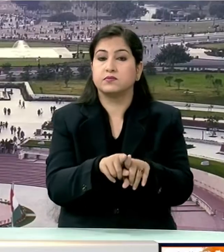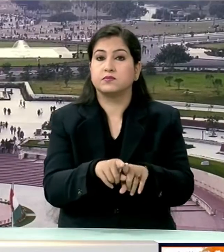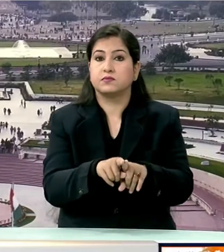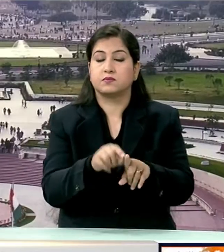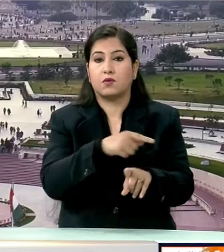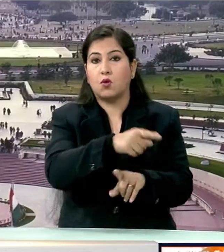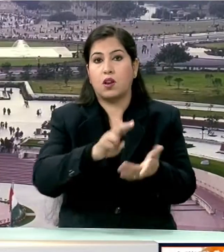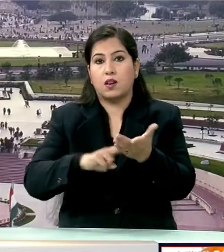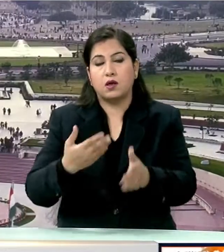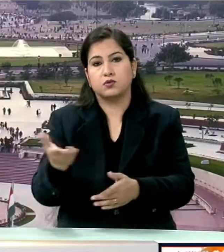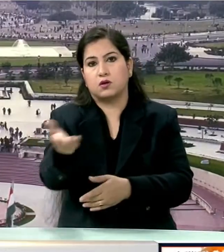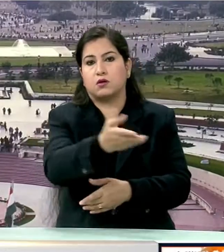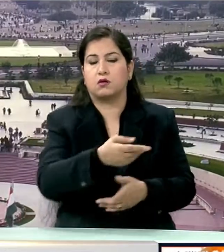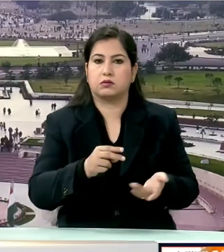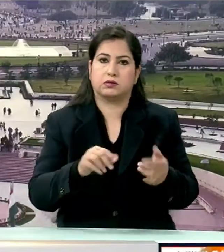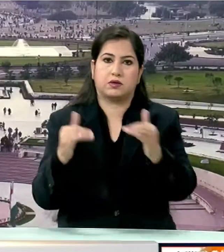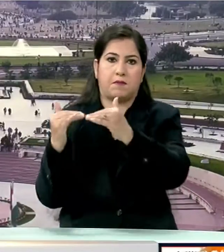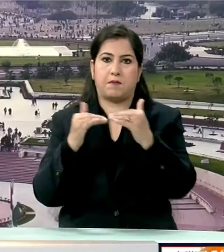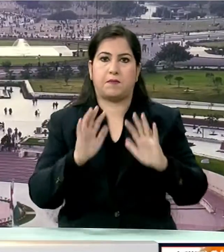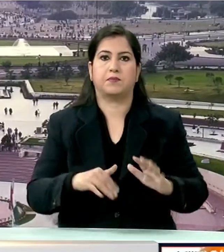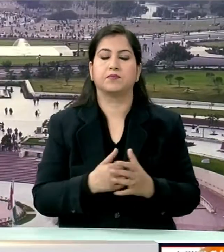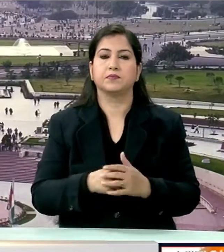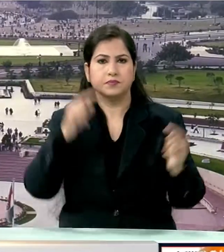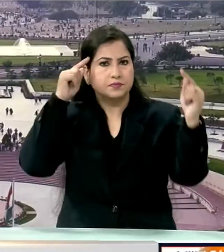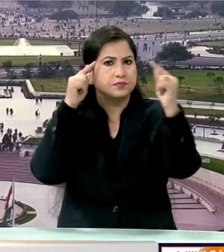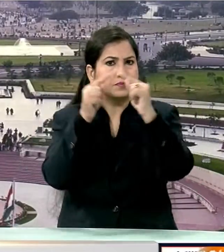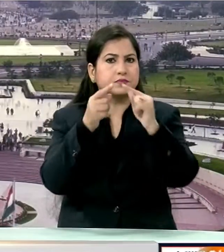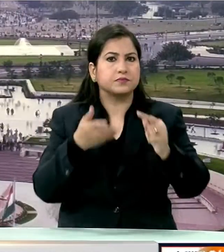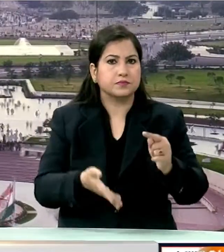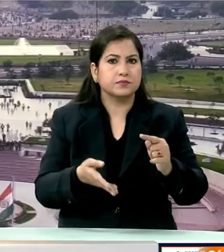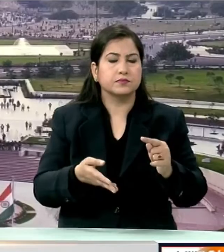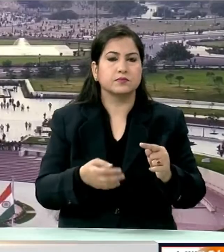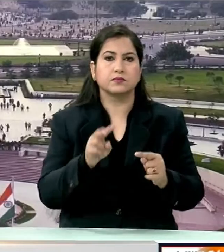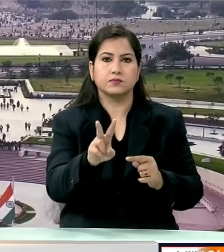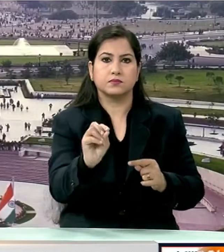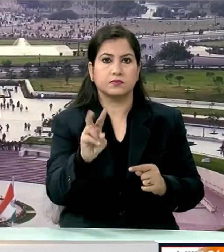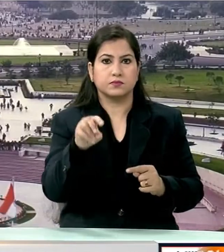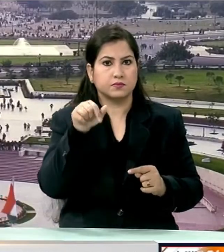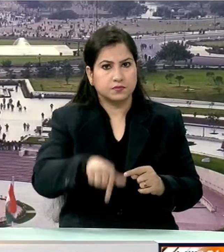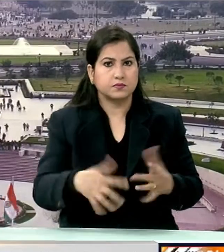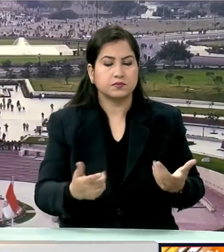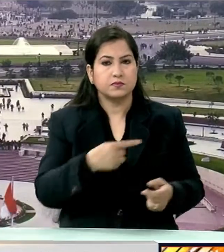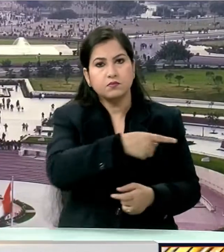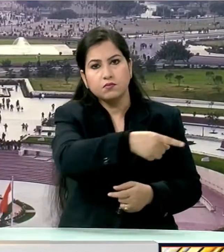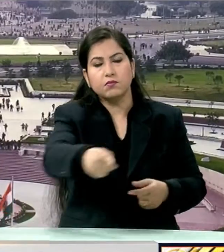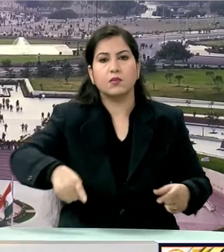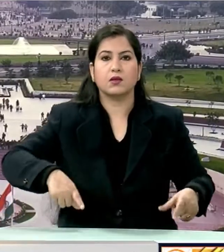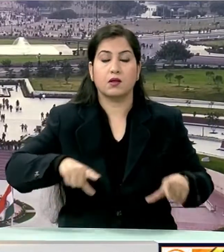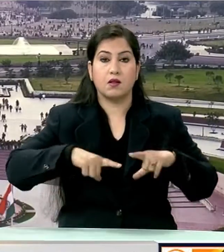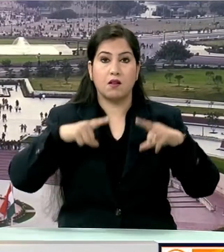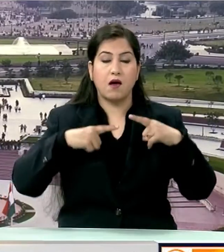towards the flora and fauna. The theme of World Wildlife Day 2020, Sustaining All Life on